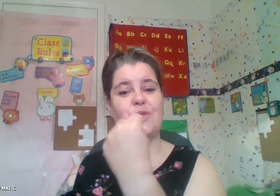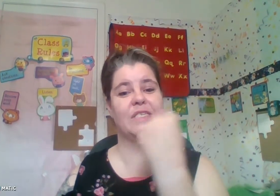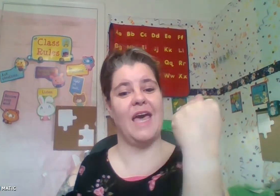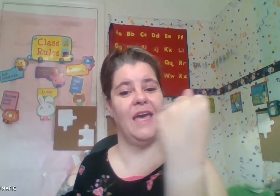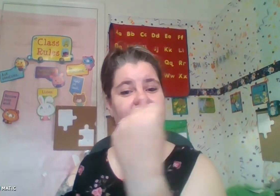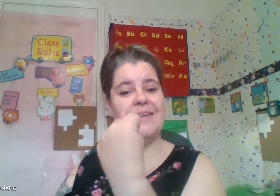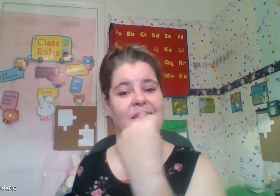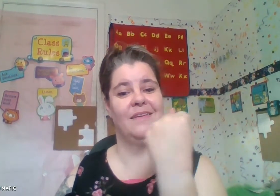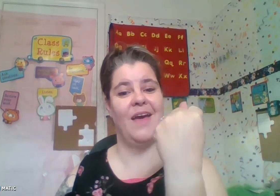Tuesday,